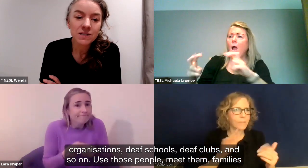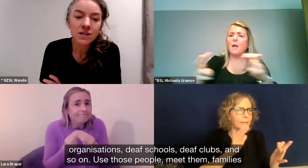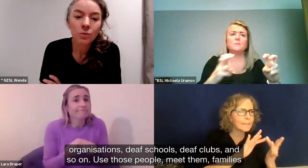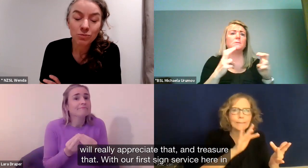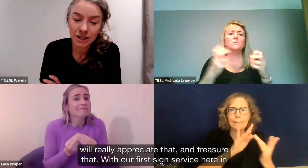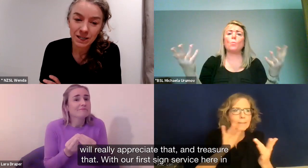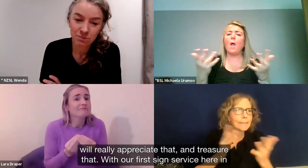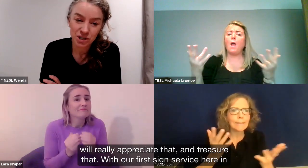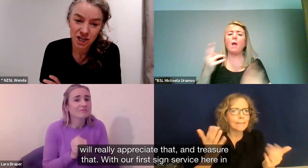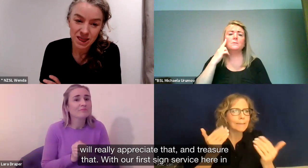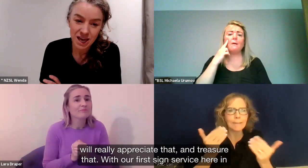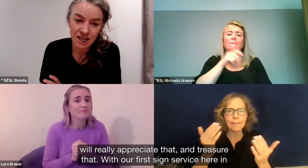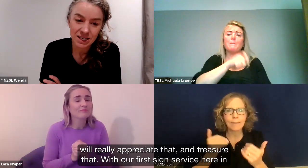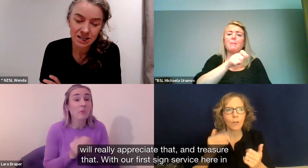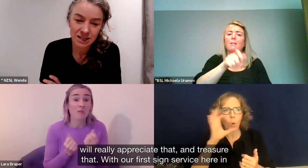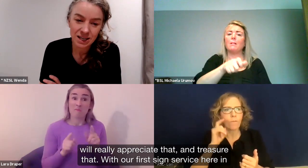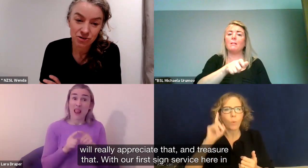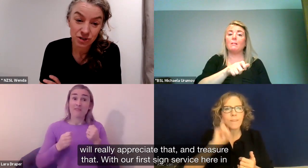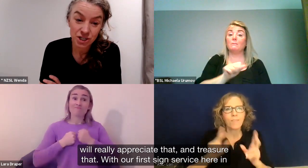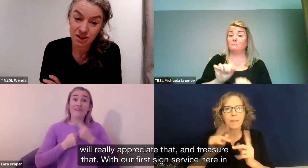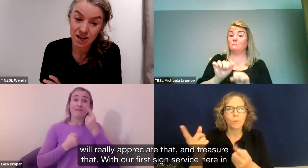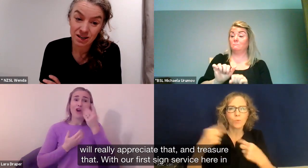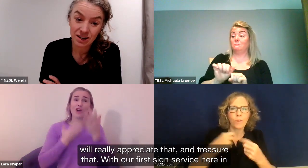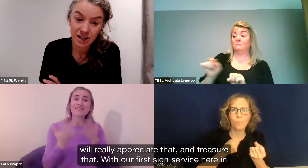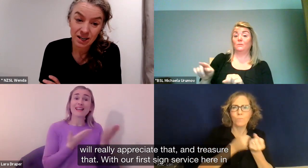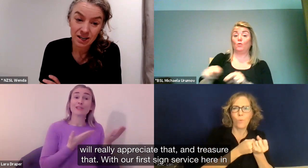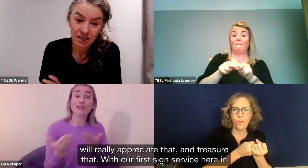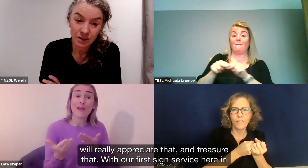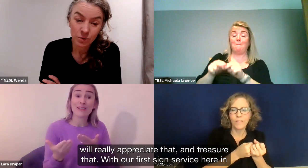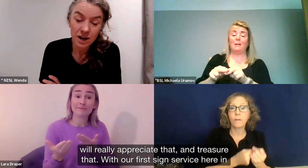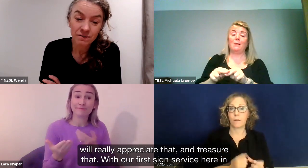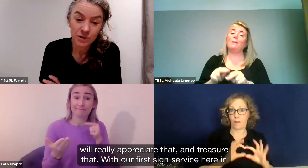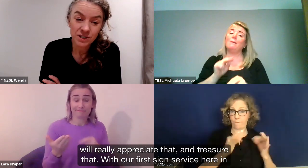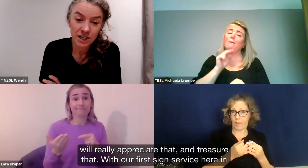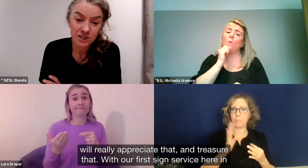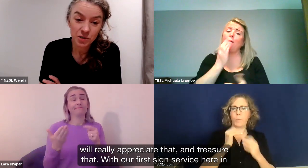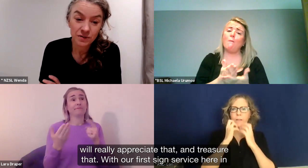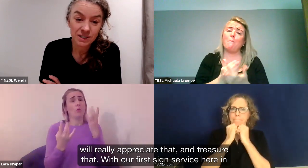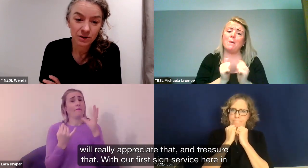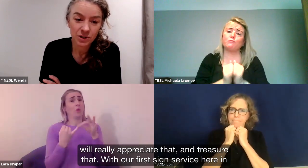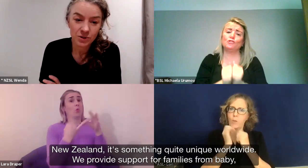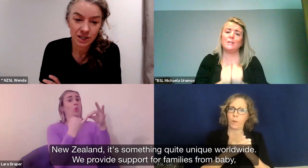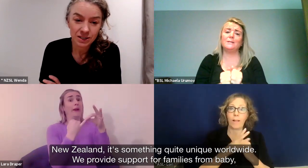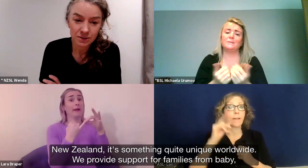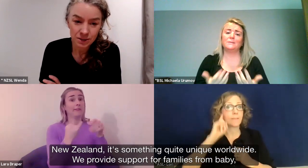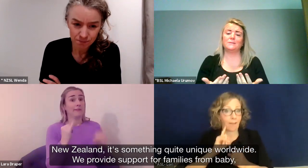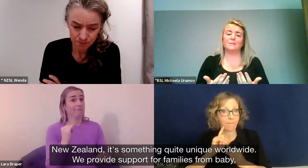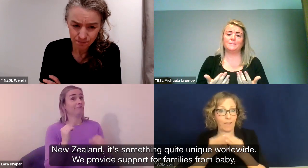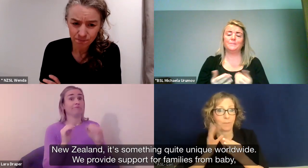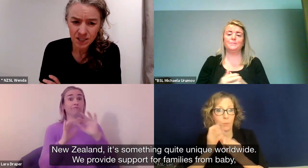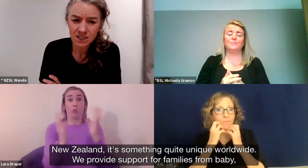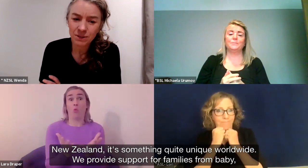Families will really appreciate that and treasure that. With our first sign service here in New Zealand.